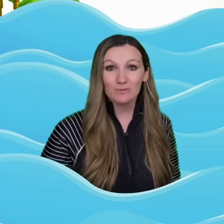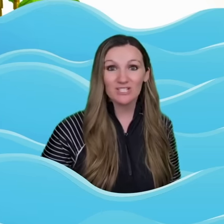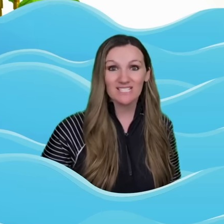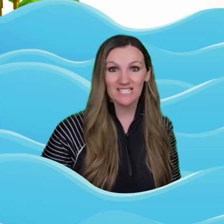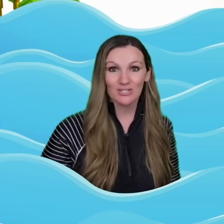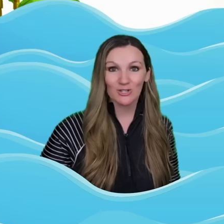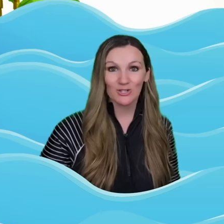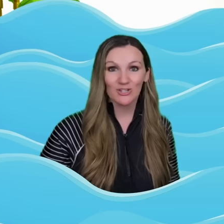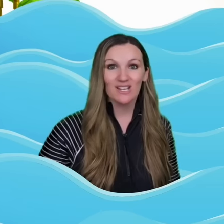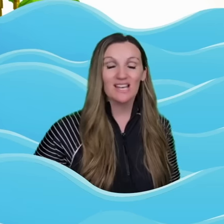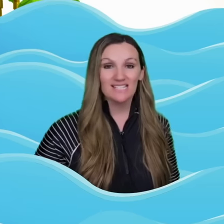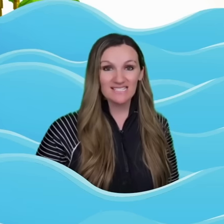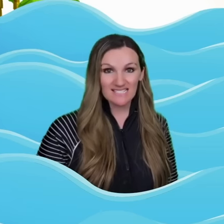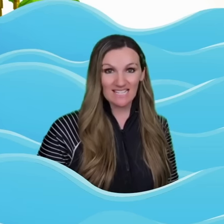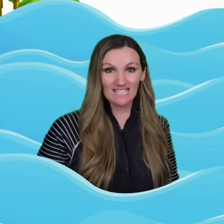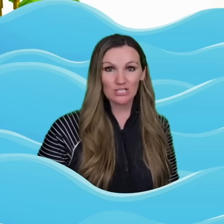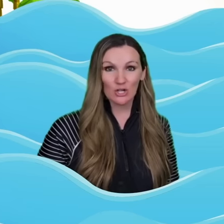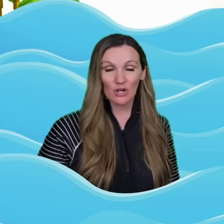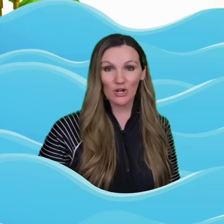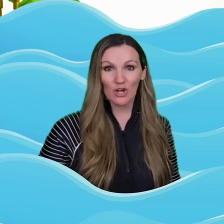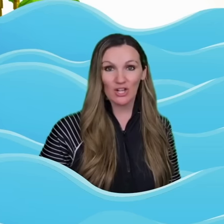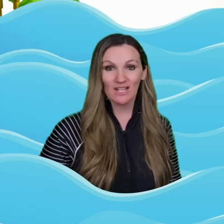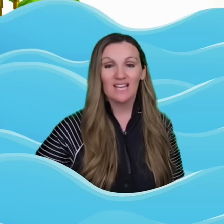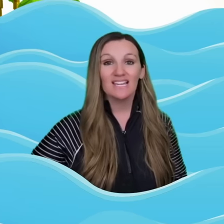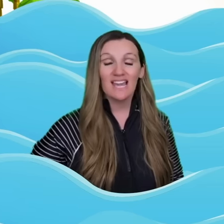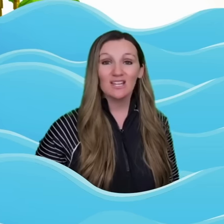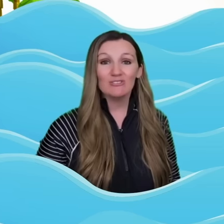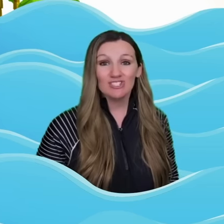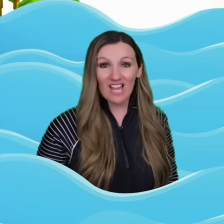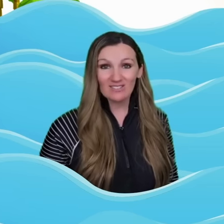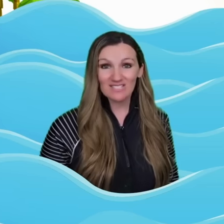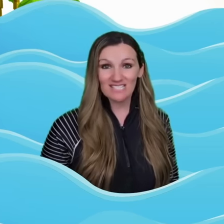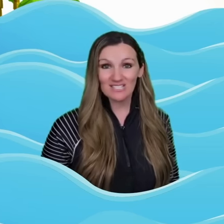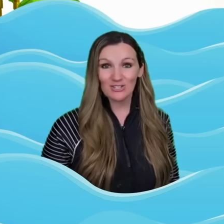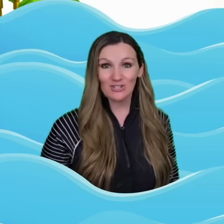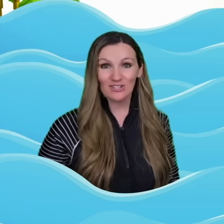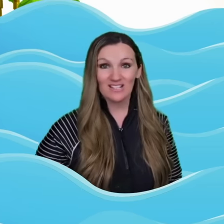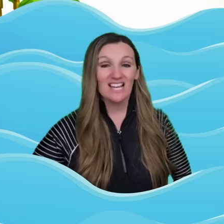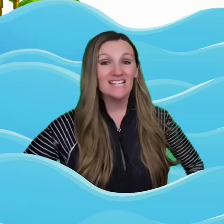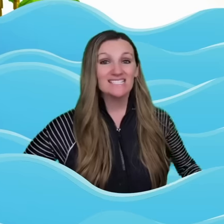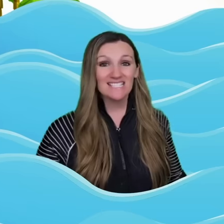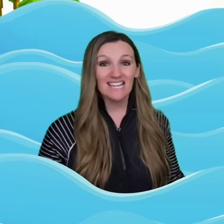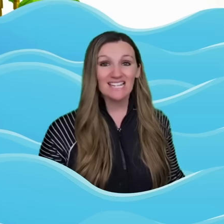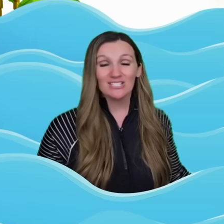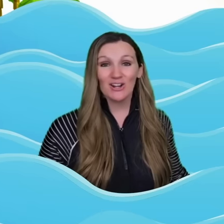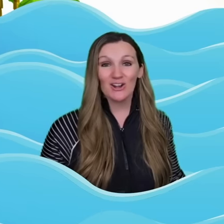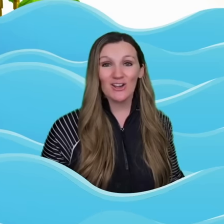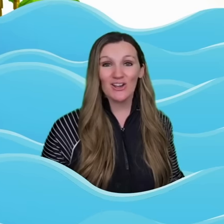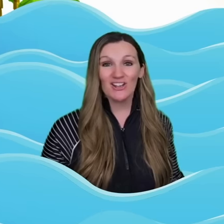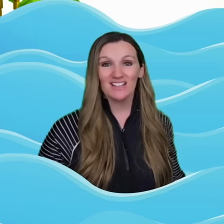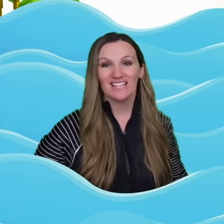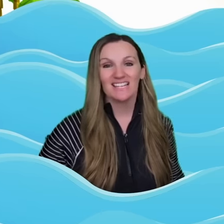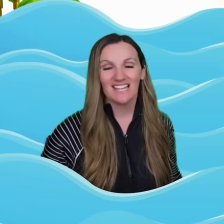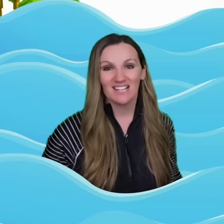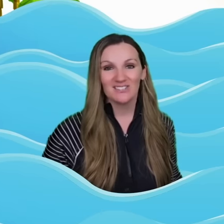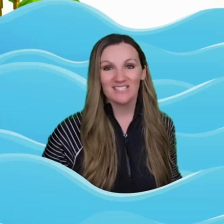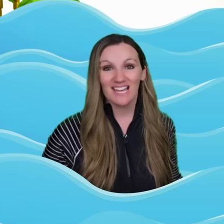sea turtle? Sea turtle. Can you shout sea turtle? Sea turtle! Can you say it